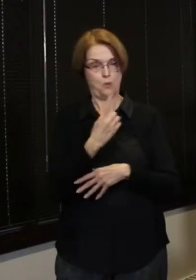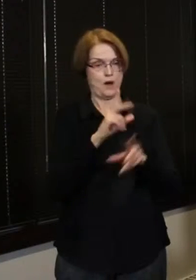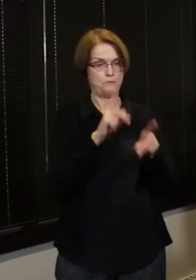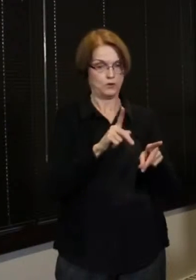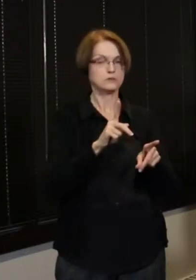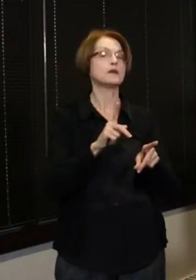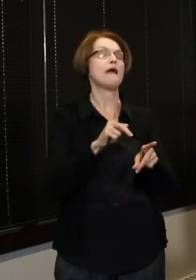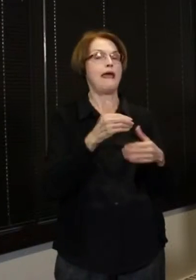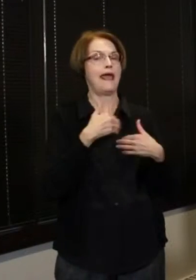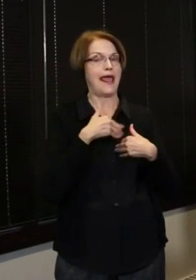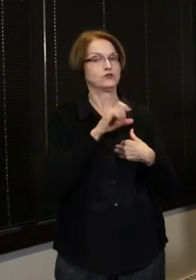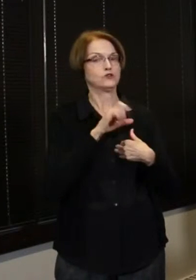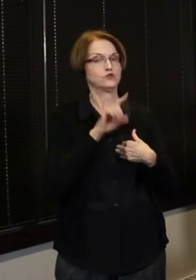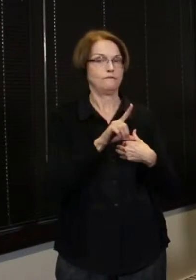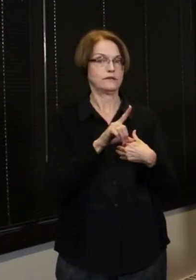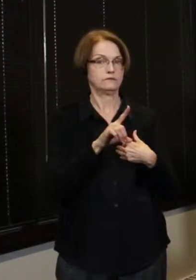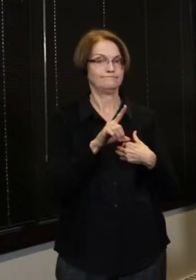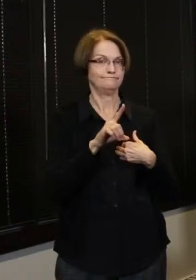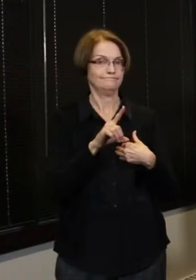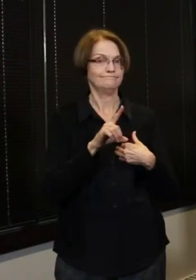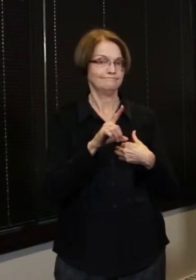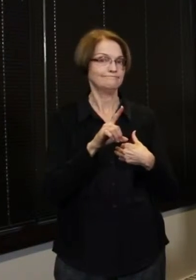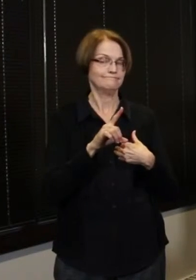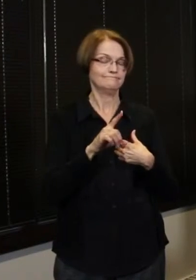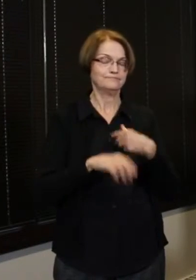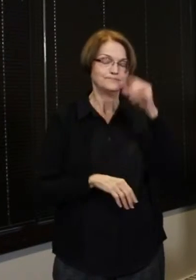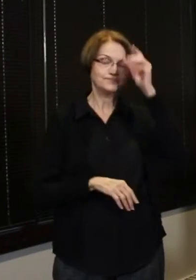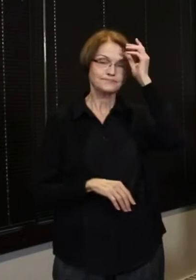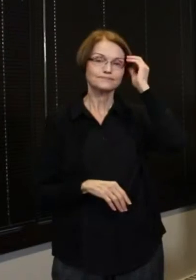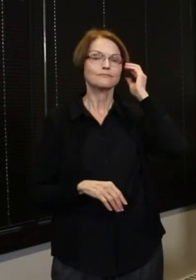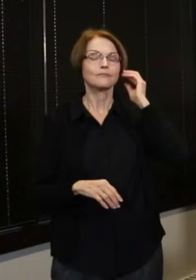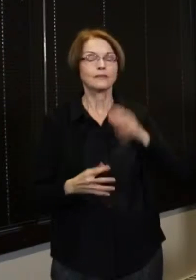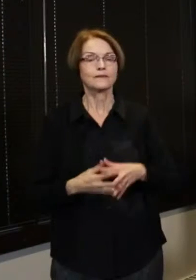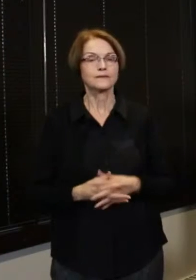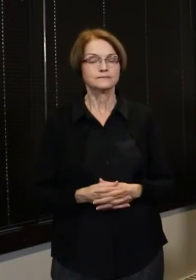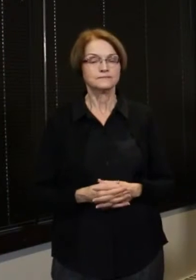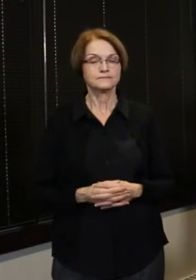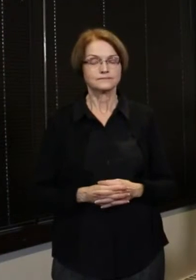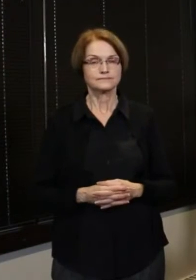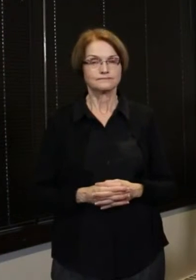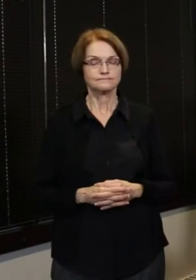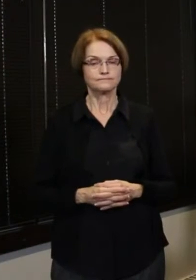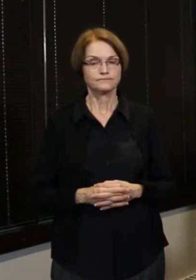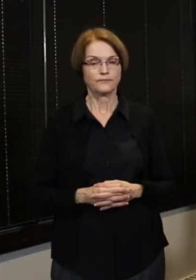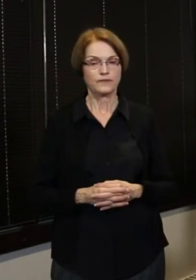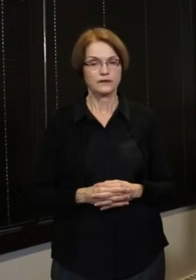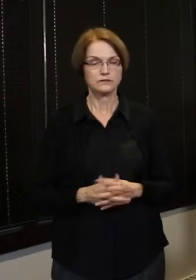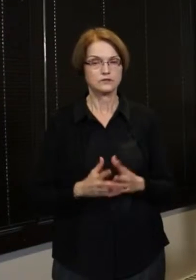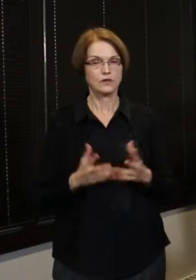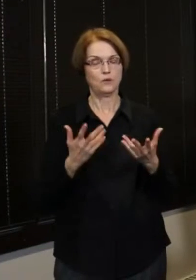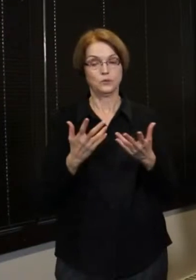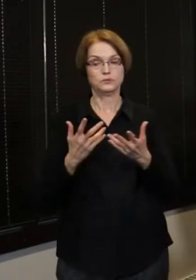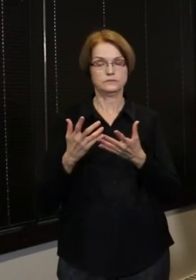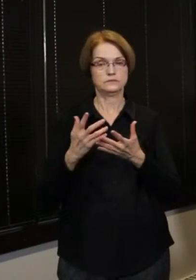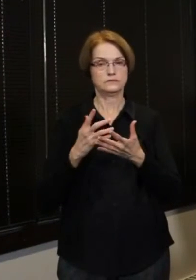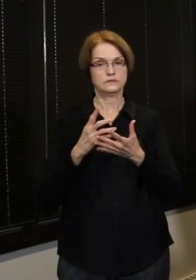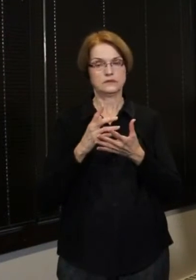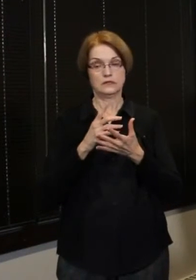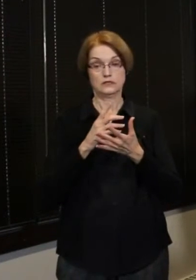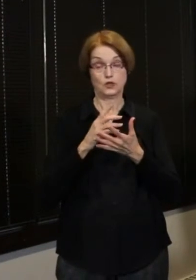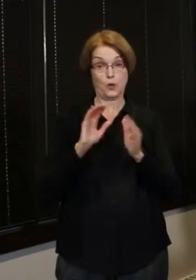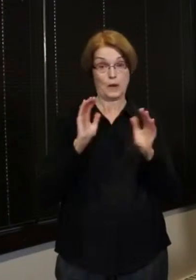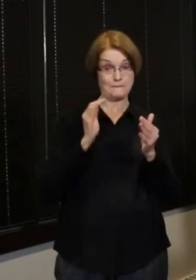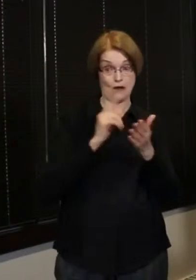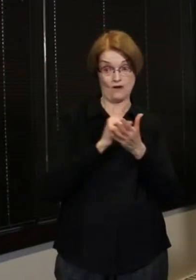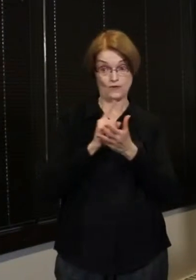has COVID out in the community right now. Our weekly change in reported cases